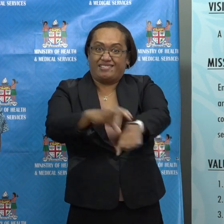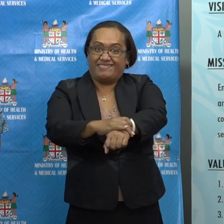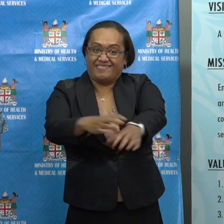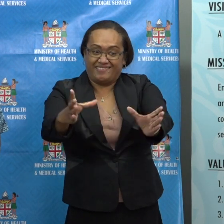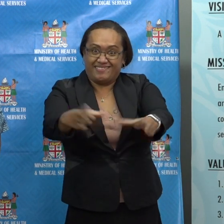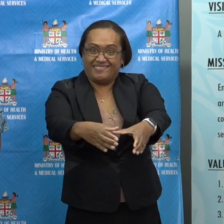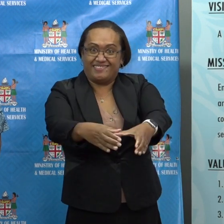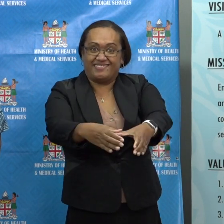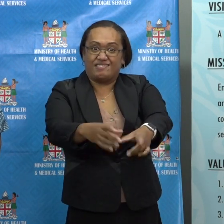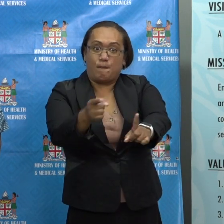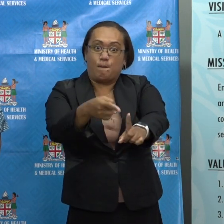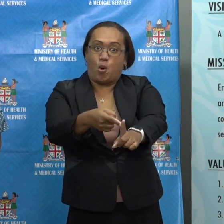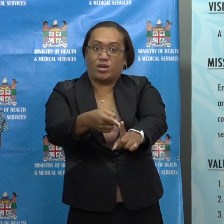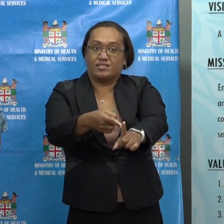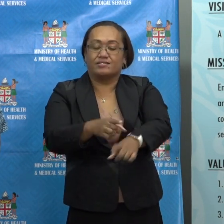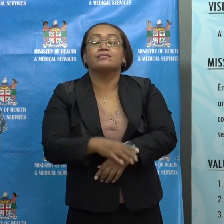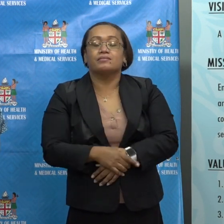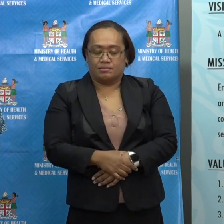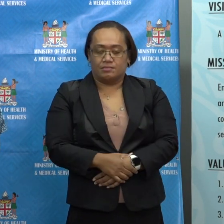closed.